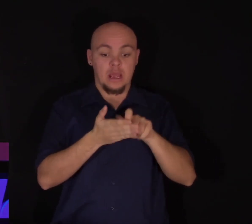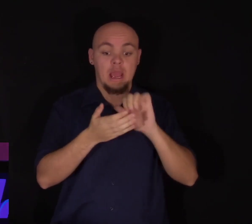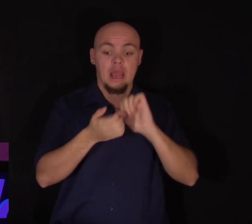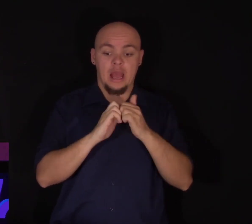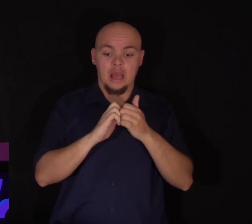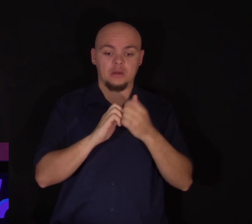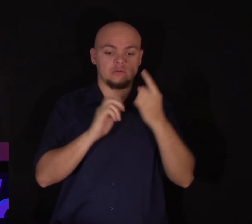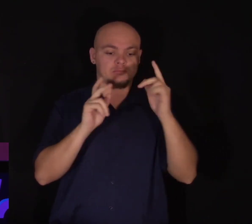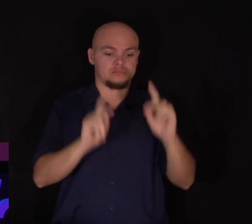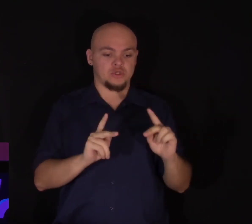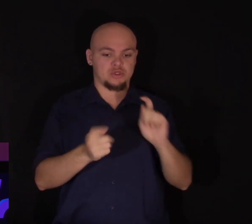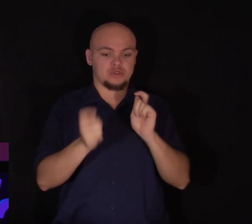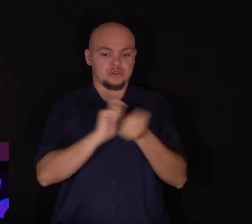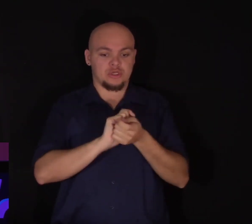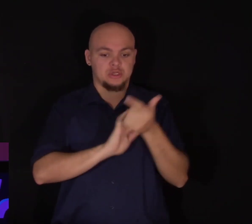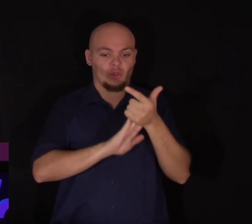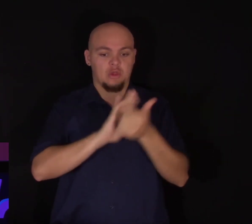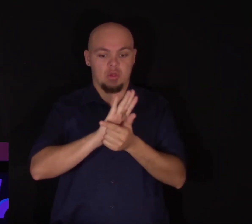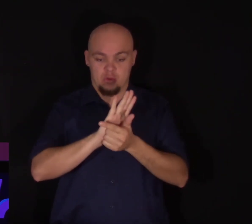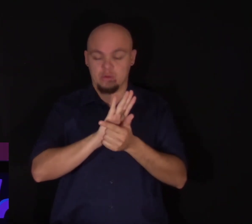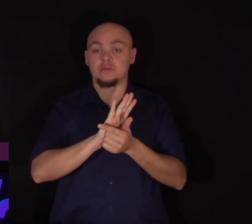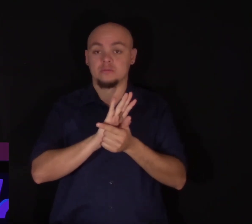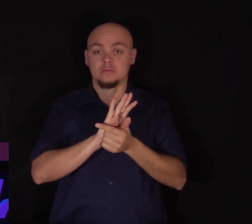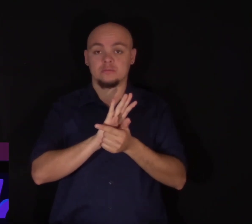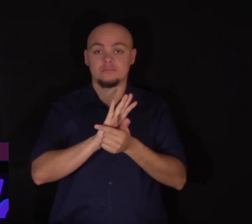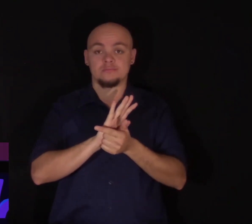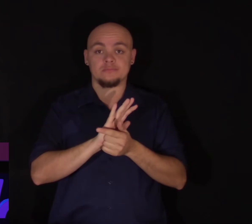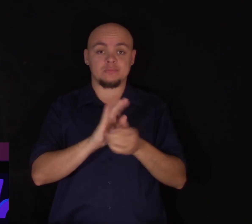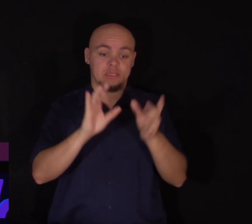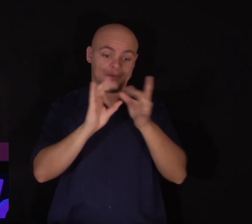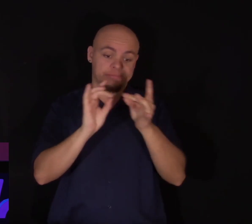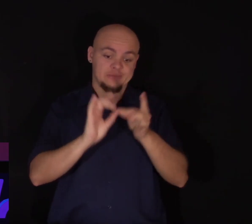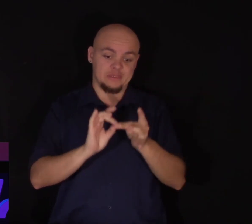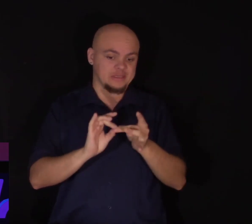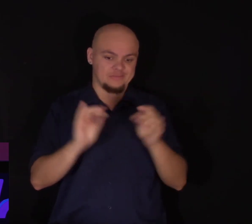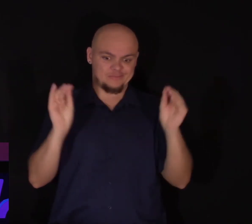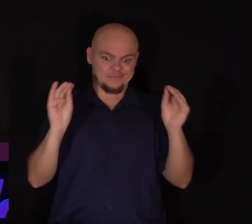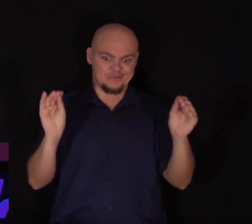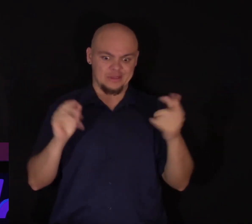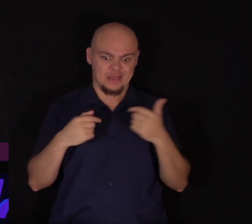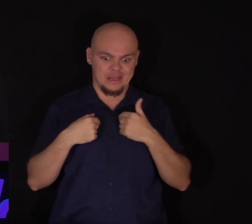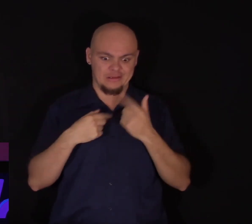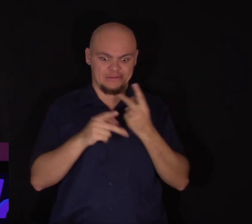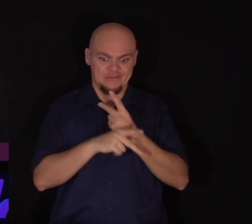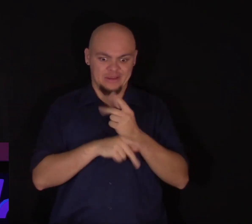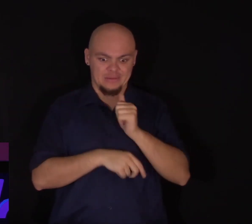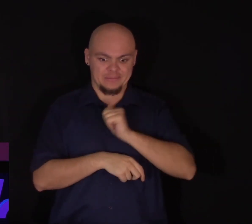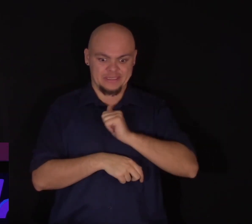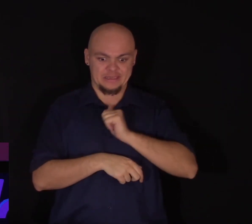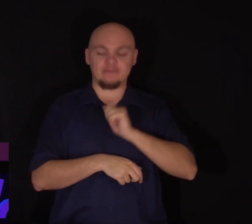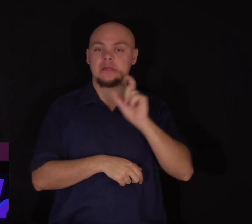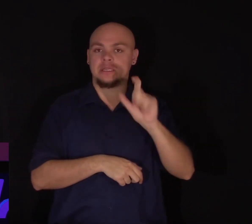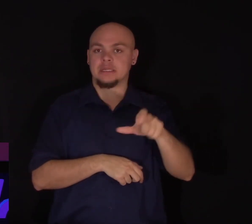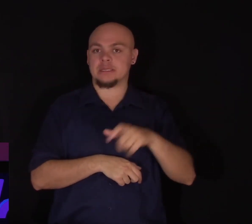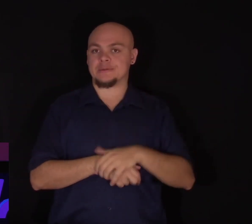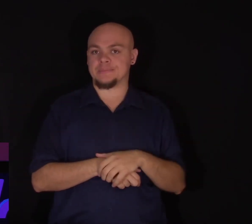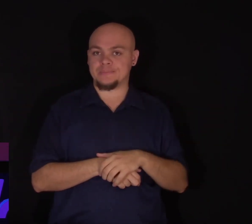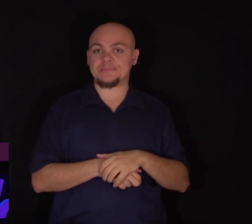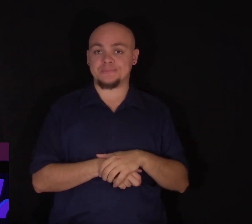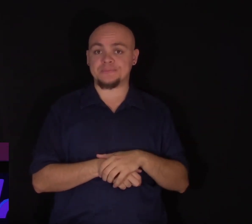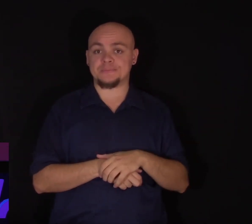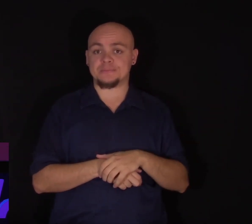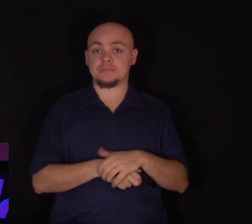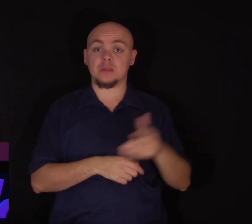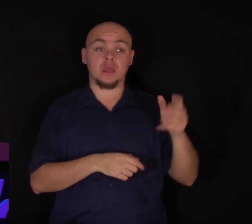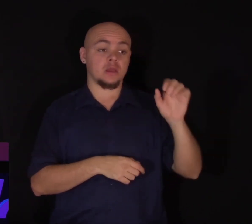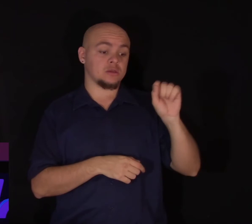one change the law? And nothing came up. And I realized I was going to have to figure this out on my own. I also realized that